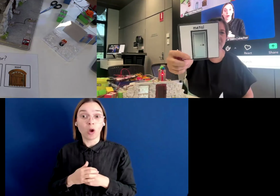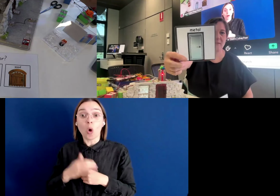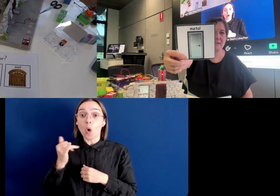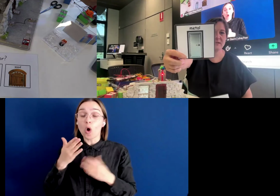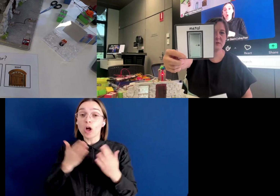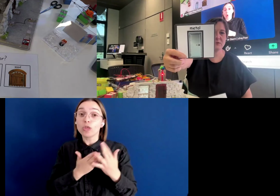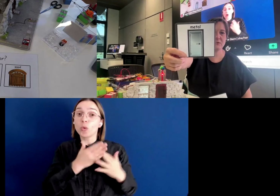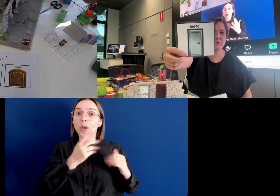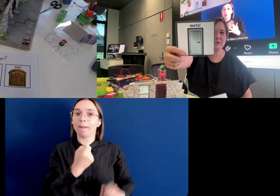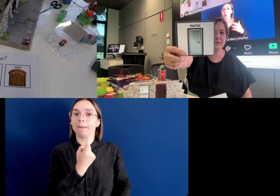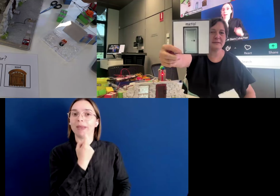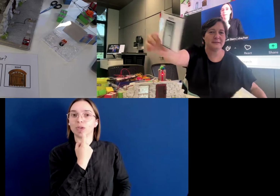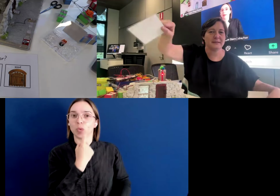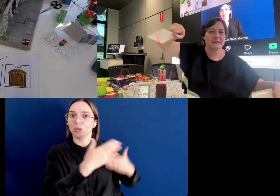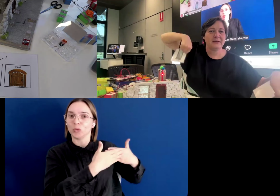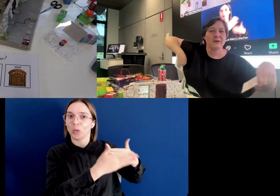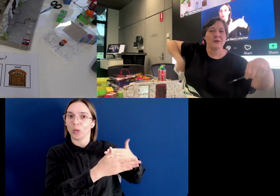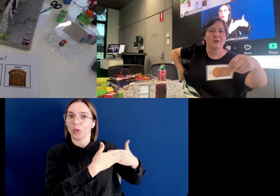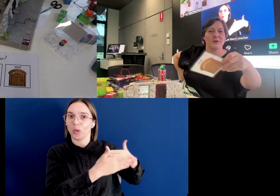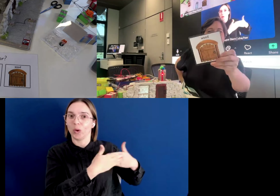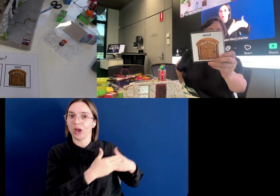through the metal door?